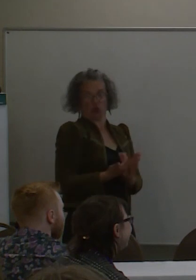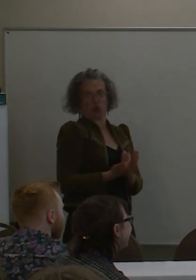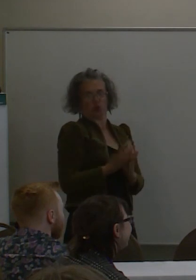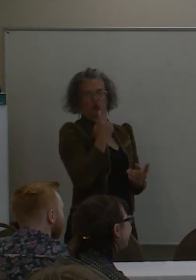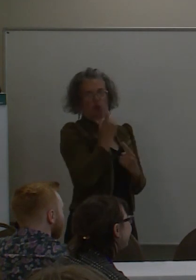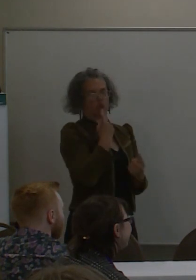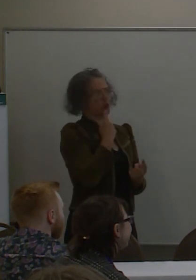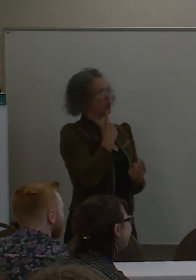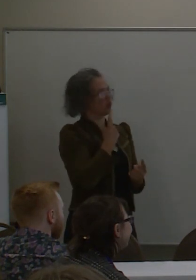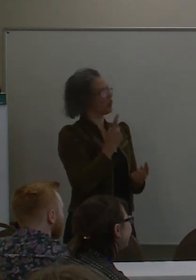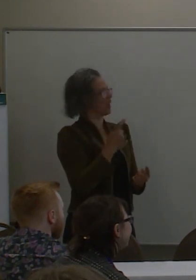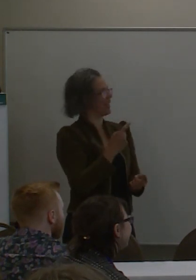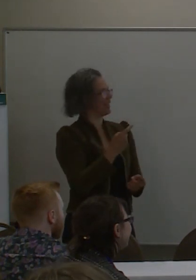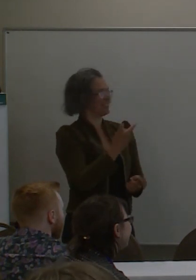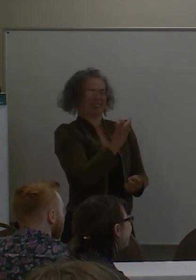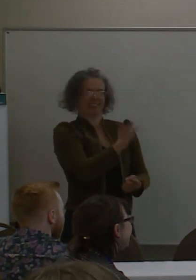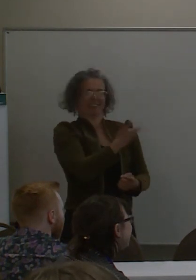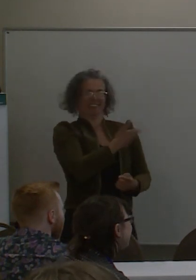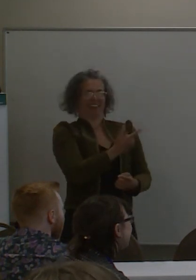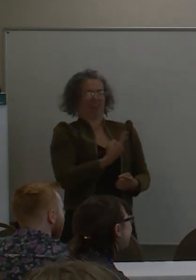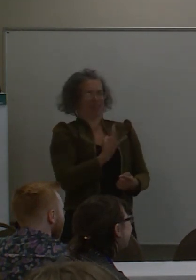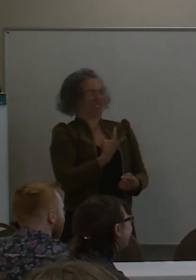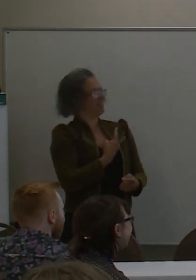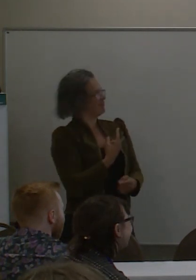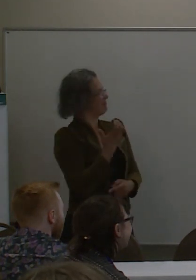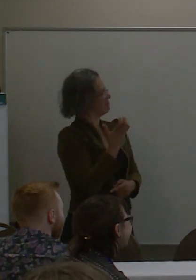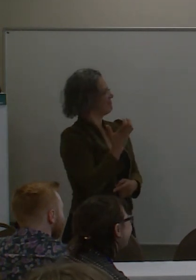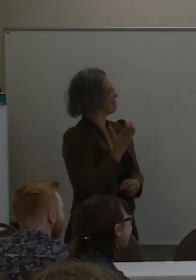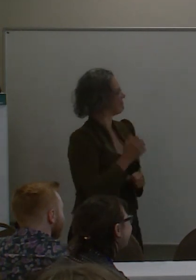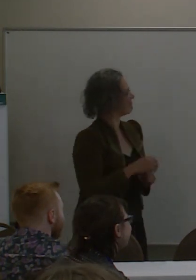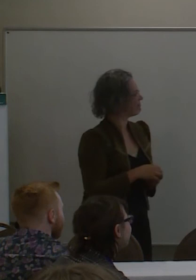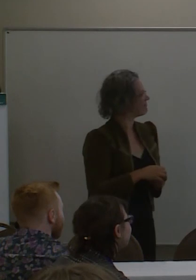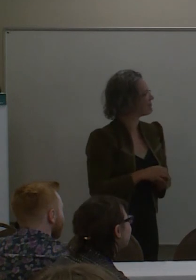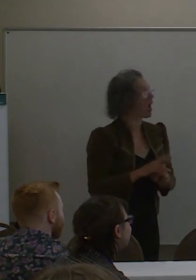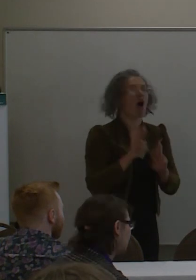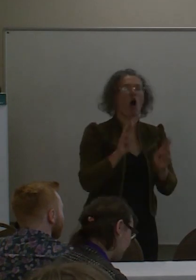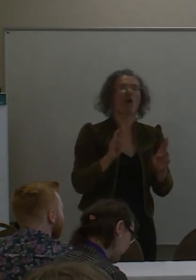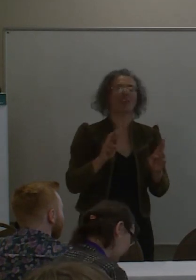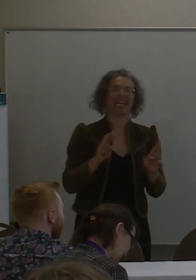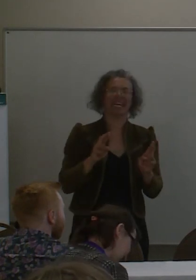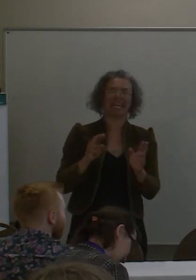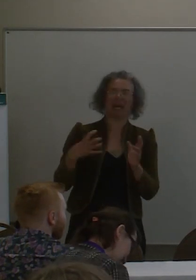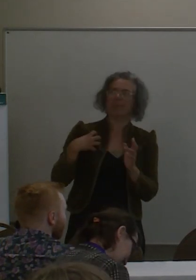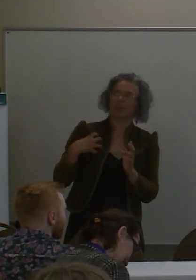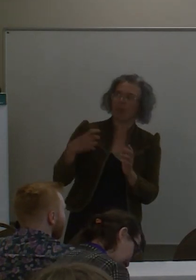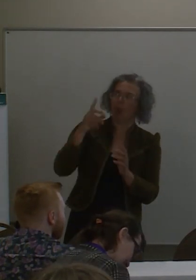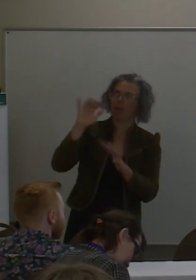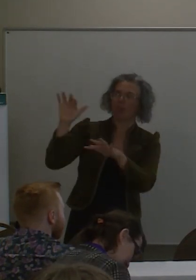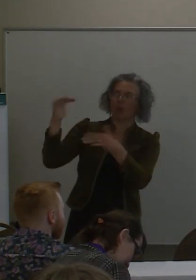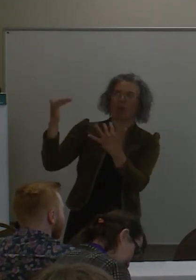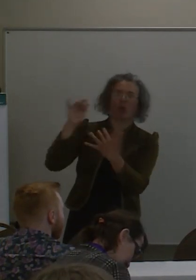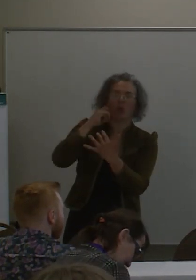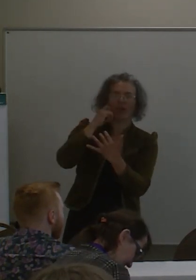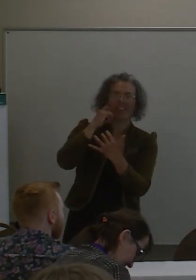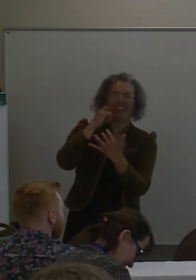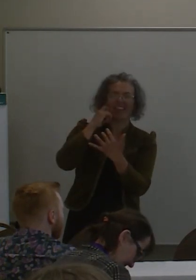I'm dripping with power, and hopefully that will bring some more eyes. And again, we can try to get